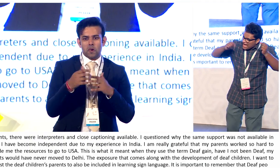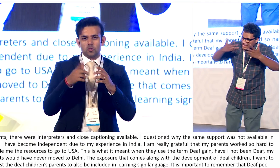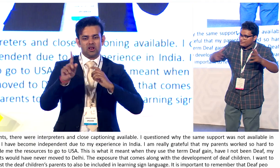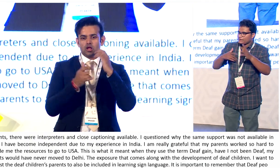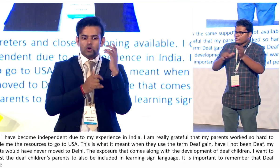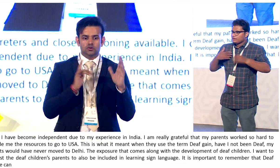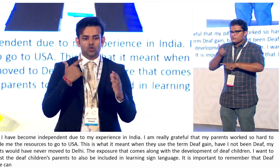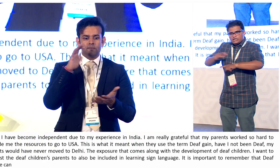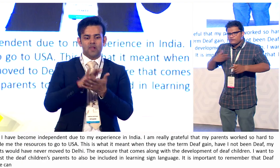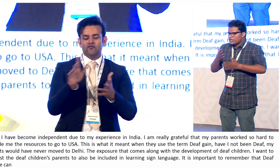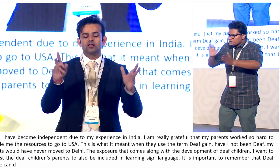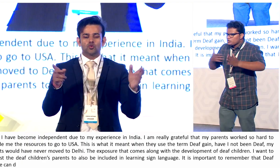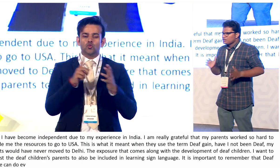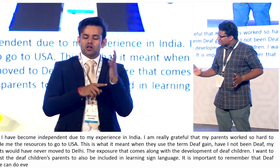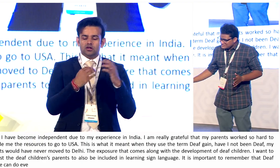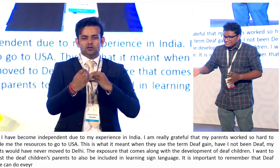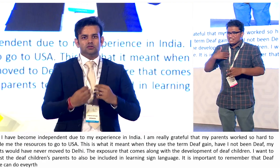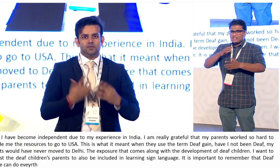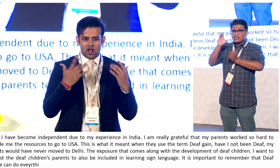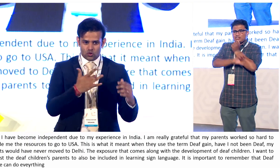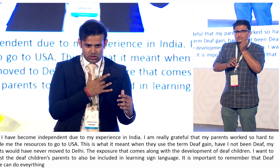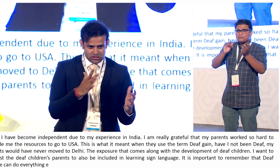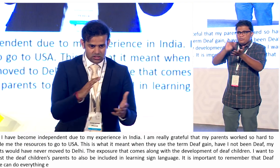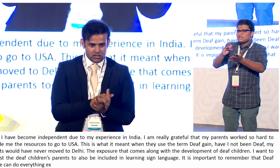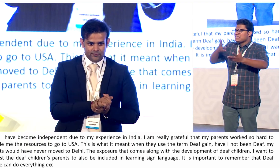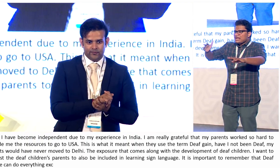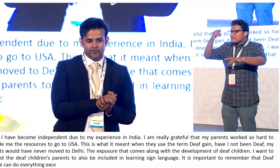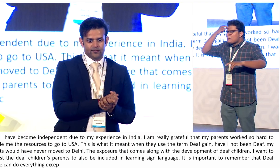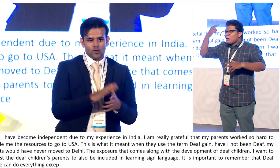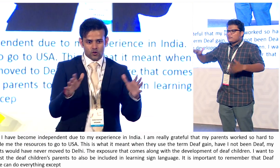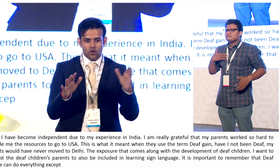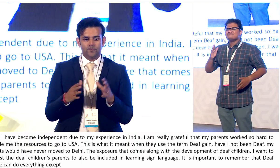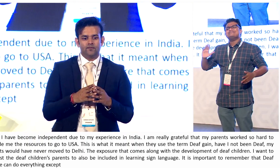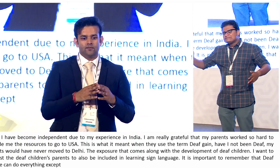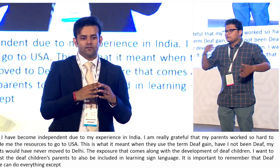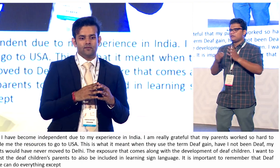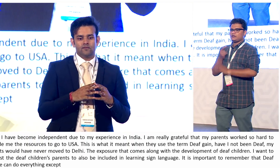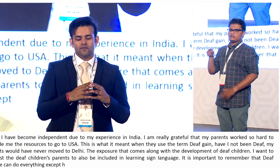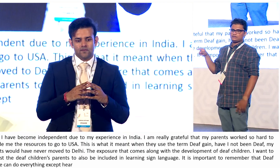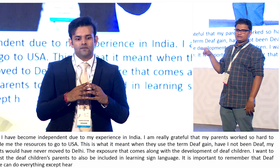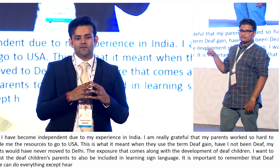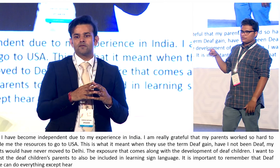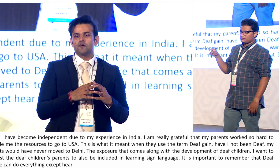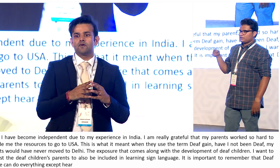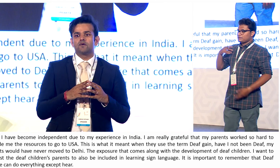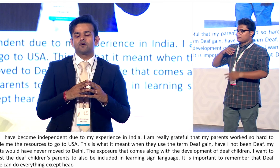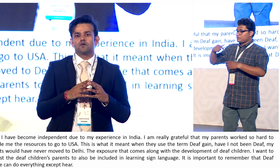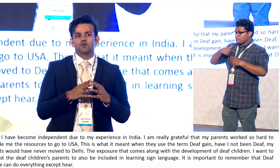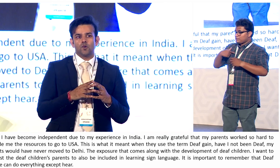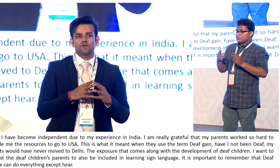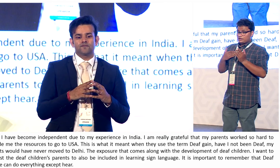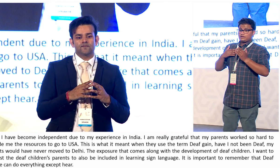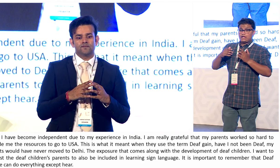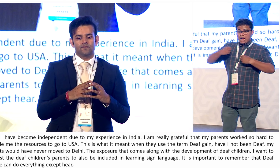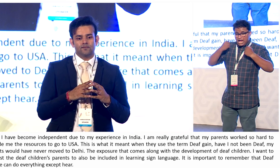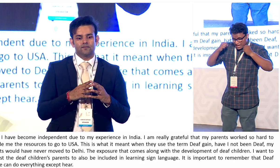language, give them the exposure, whatever country they're in, whatever the issue is, that has inspired me and touched my heart. That's what drove me and kept me